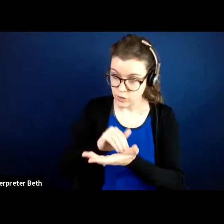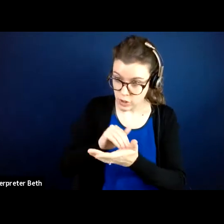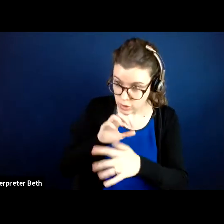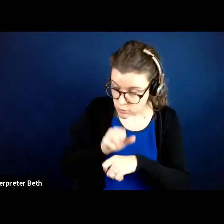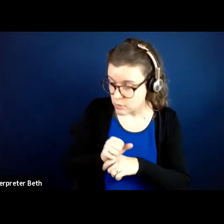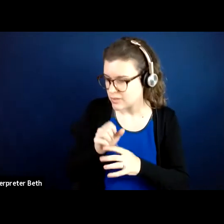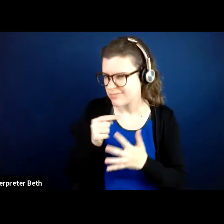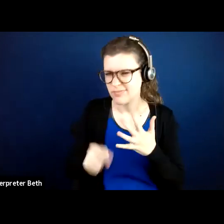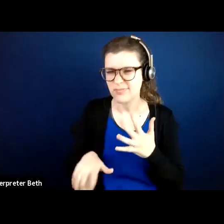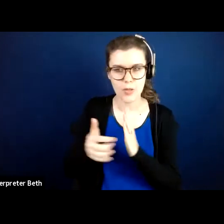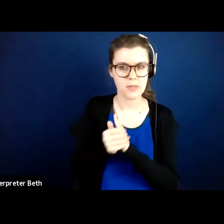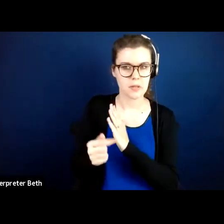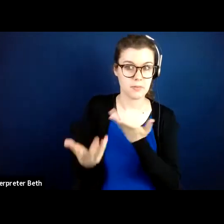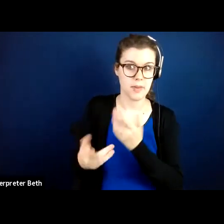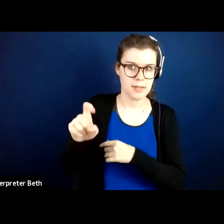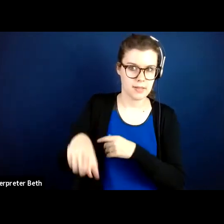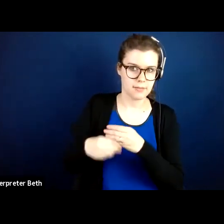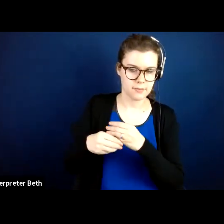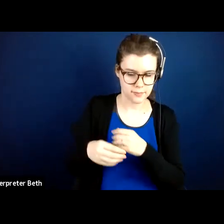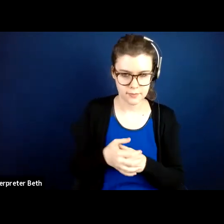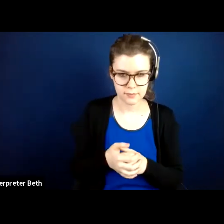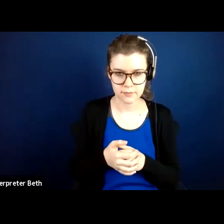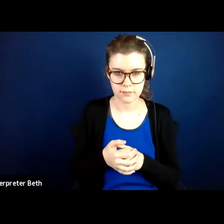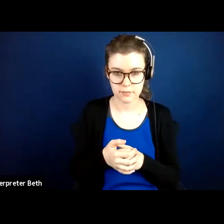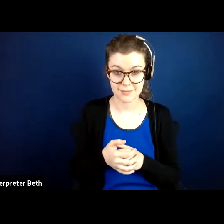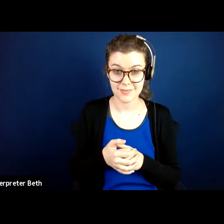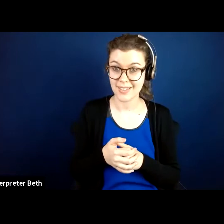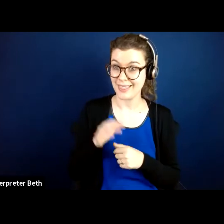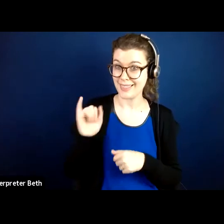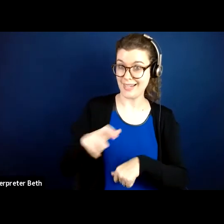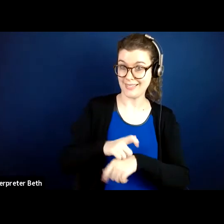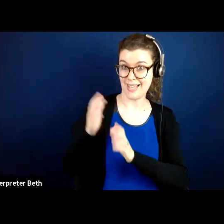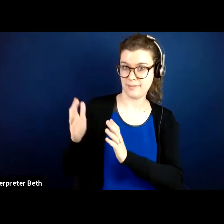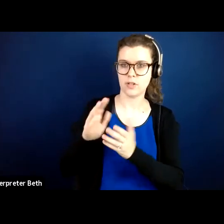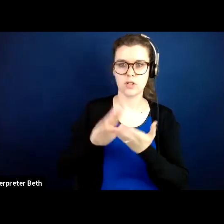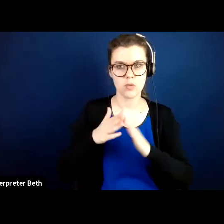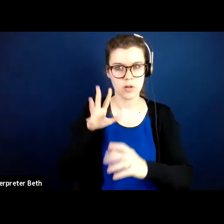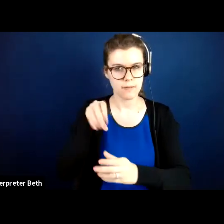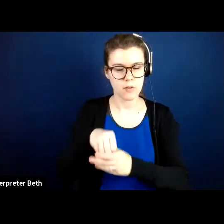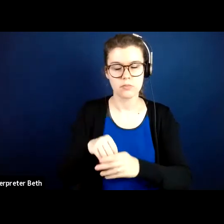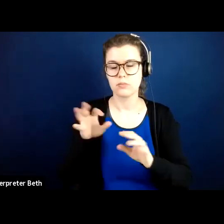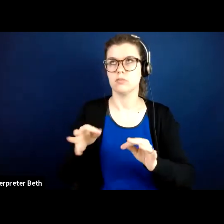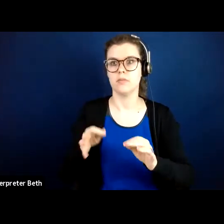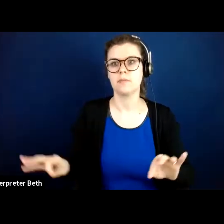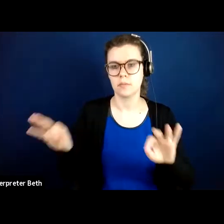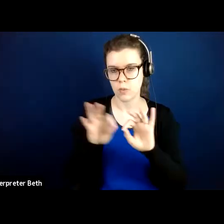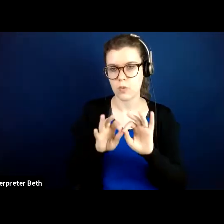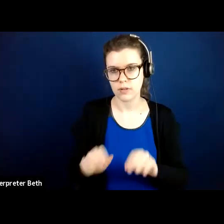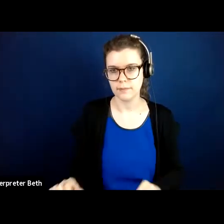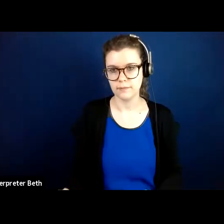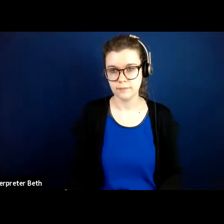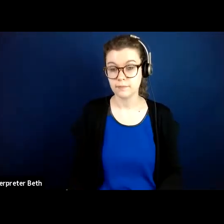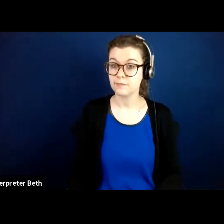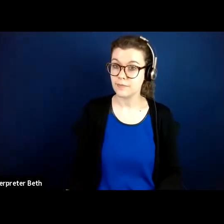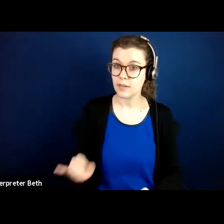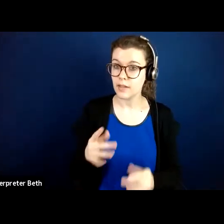that. And community involvement is really important at this stage as well. When